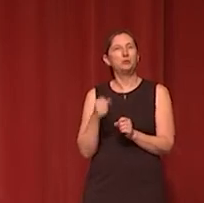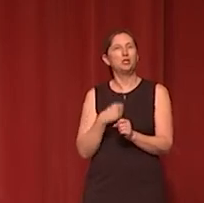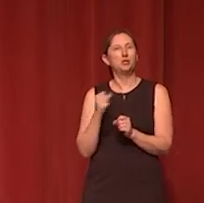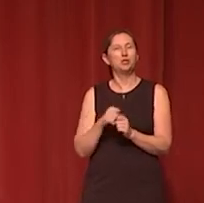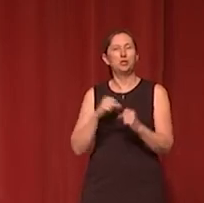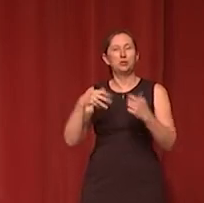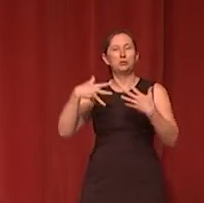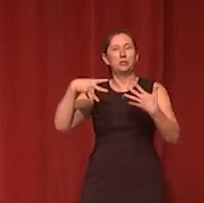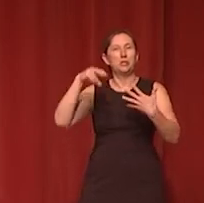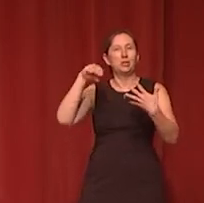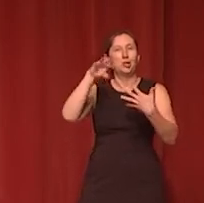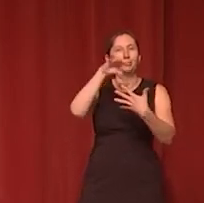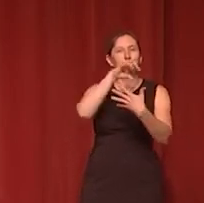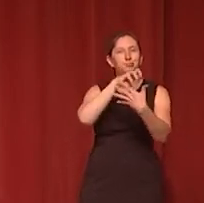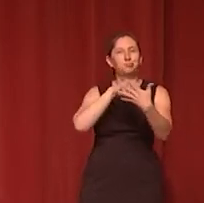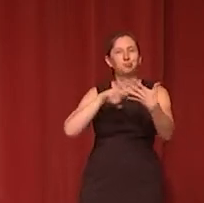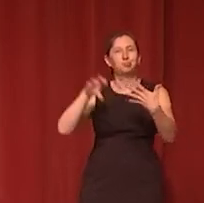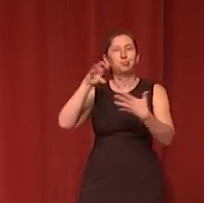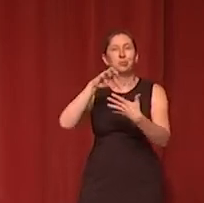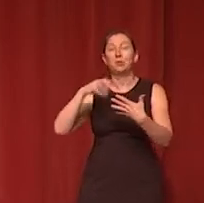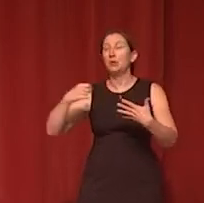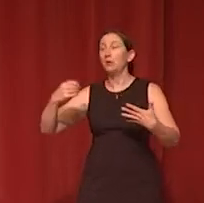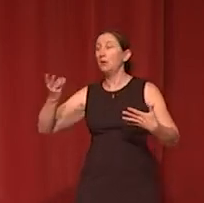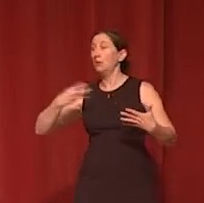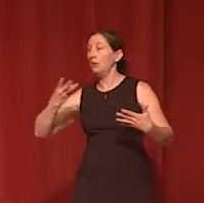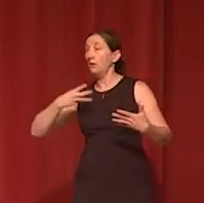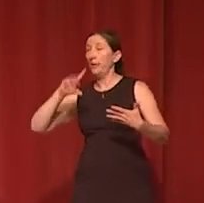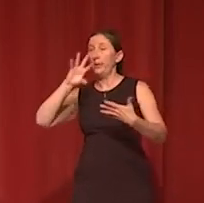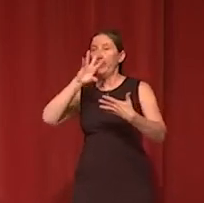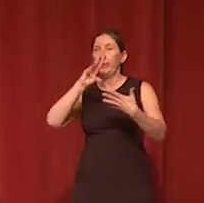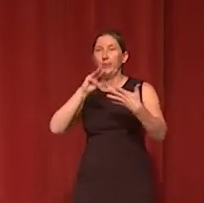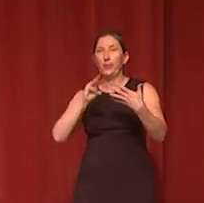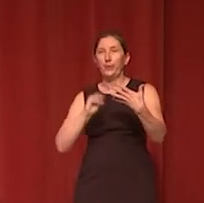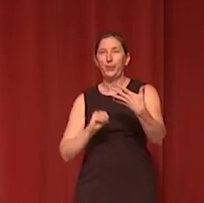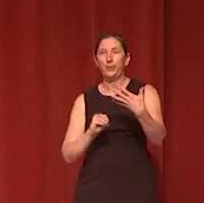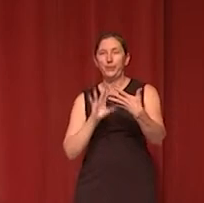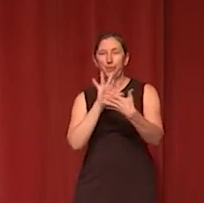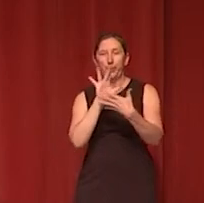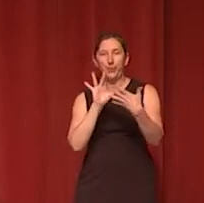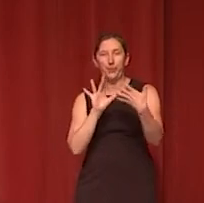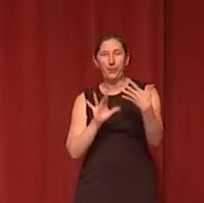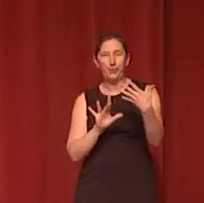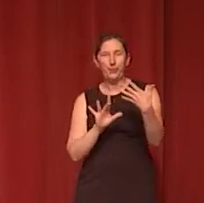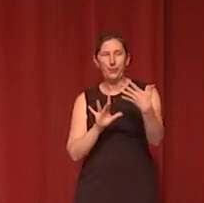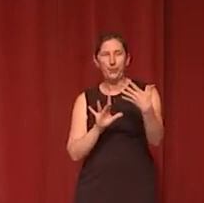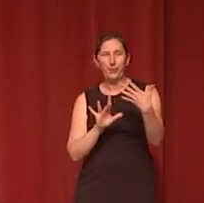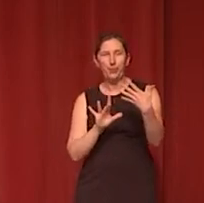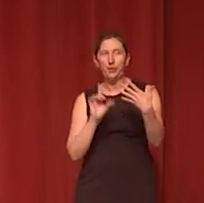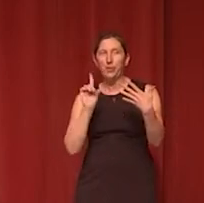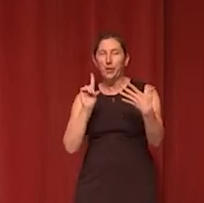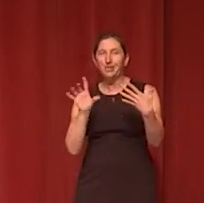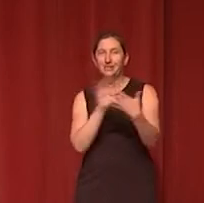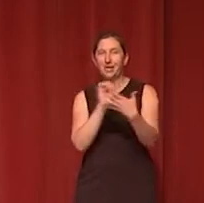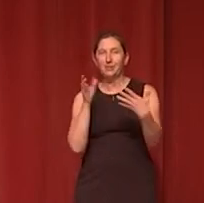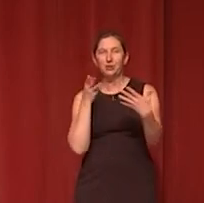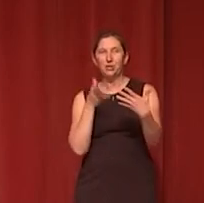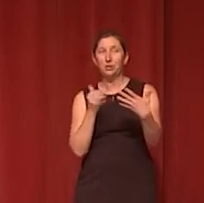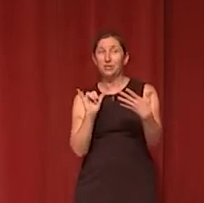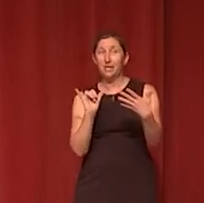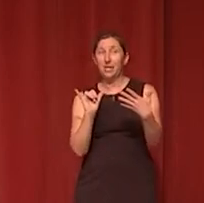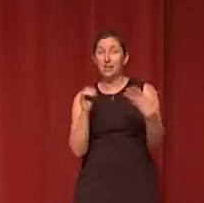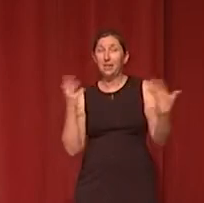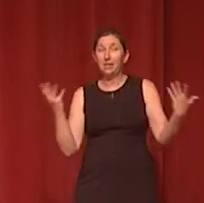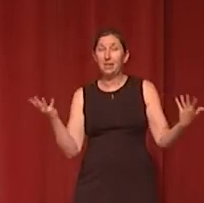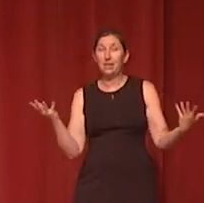continue, or if it has to, you know, if things will continue to get better until the amyloid reaccumulates. So a lot of